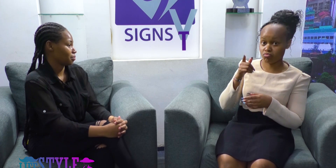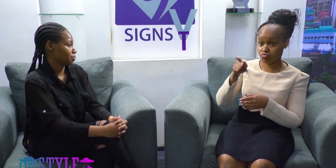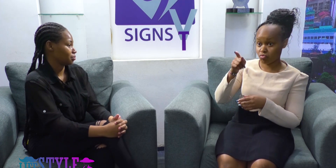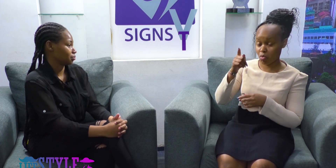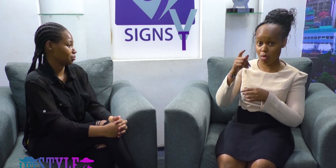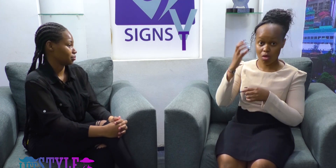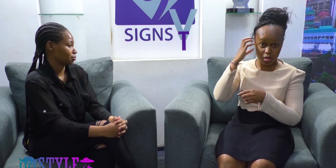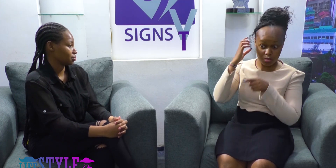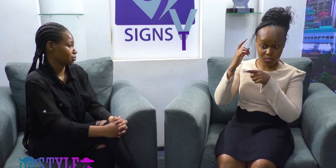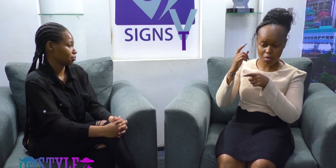interpreters?